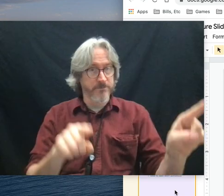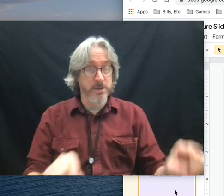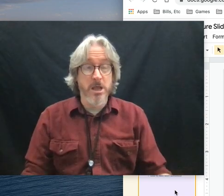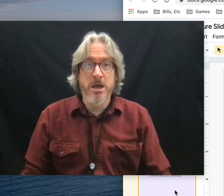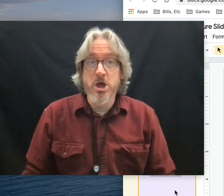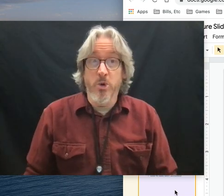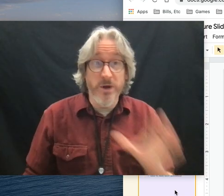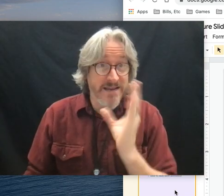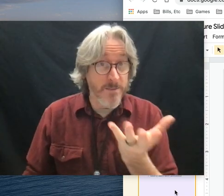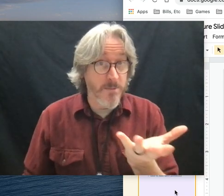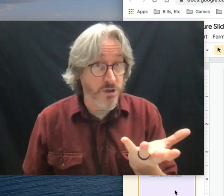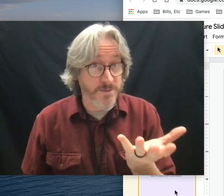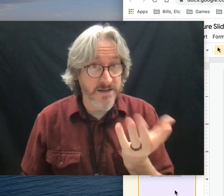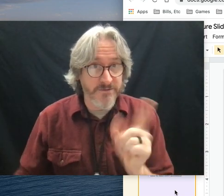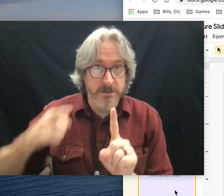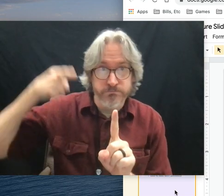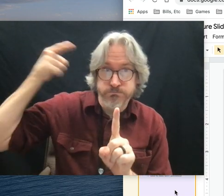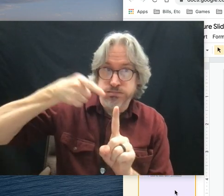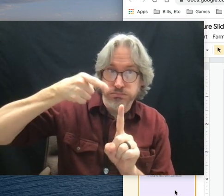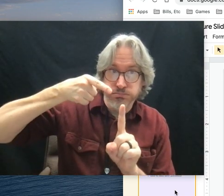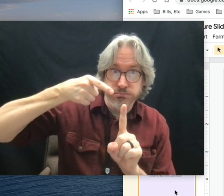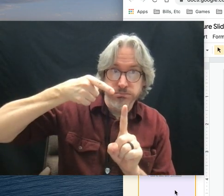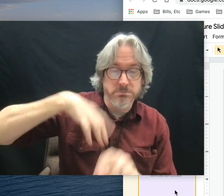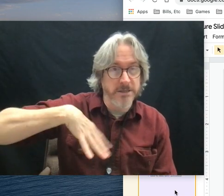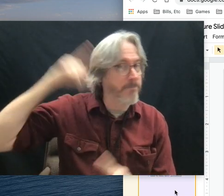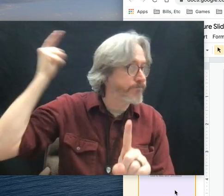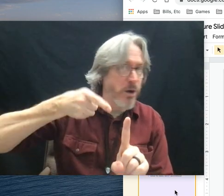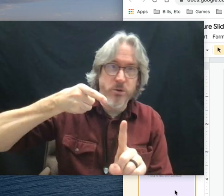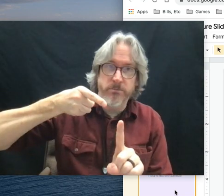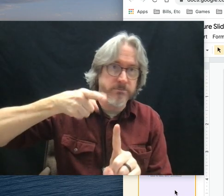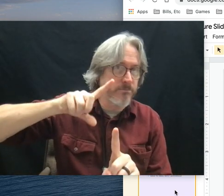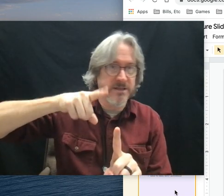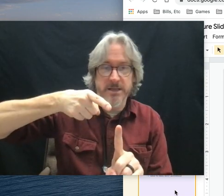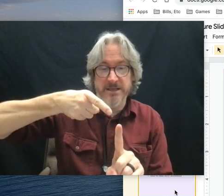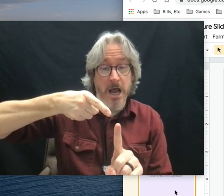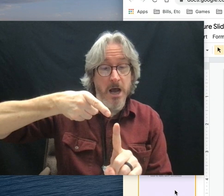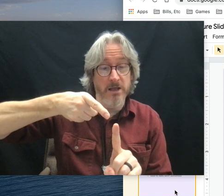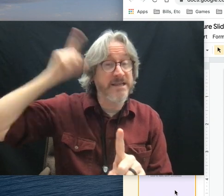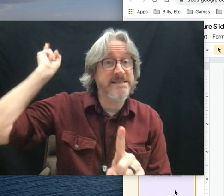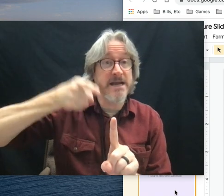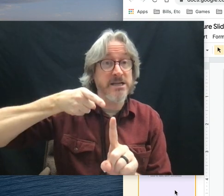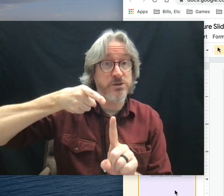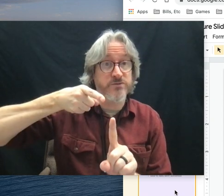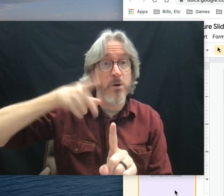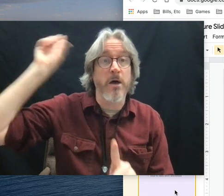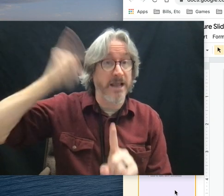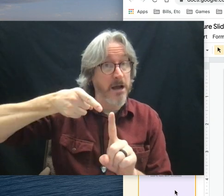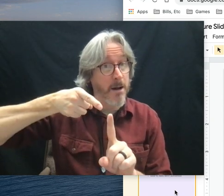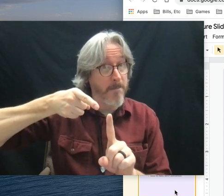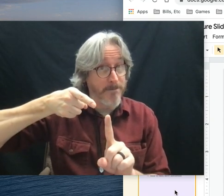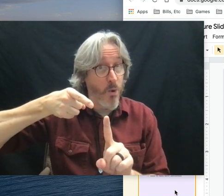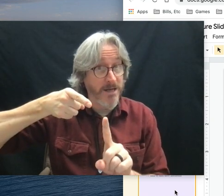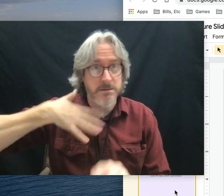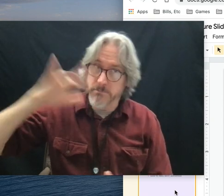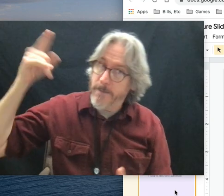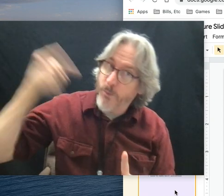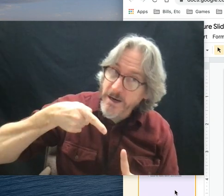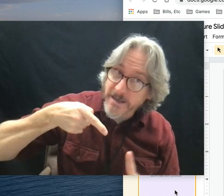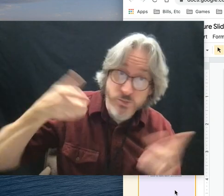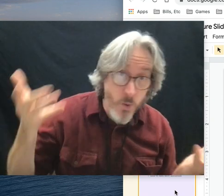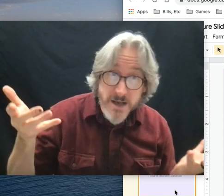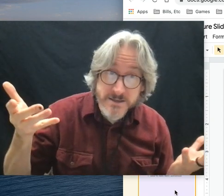direction. We can even be more specific. Like, boom. This sign is used for, like, up my point.